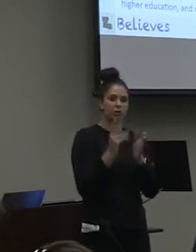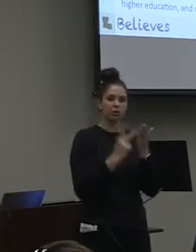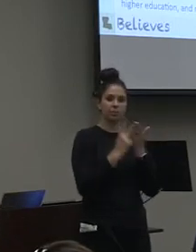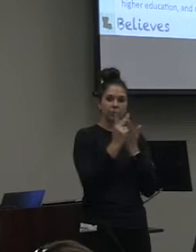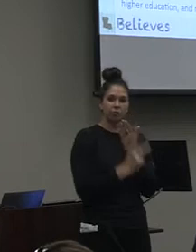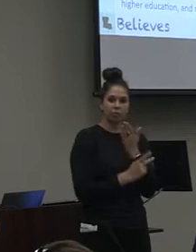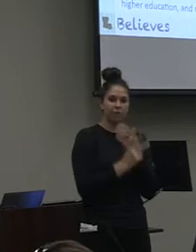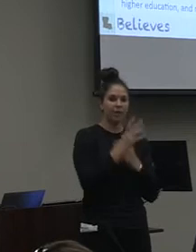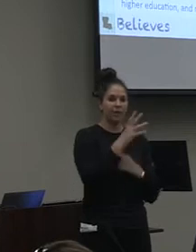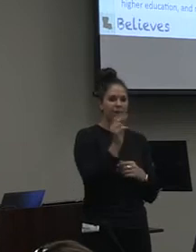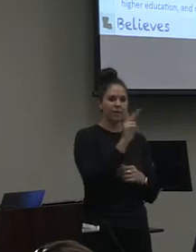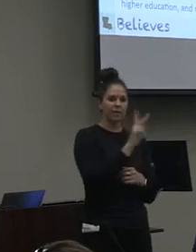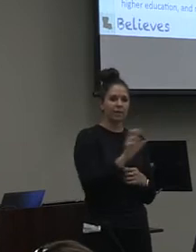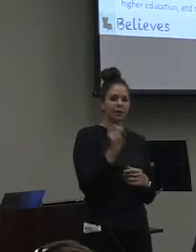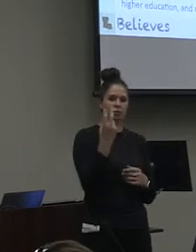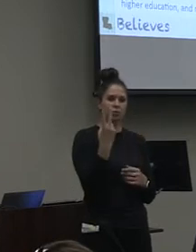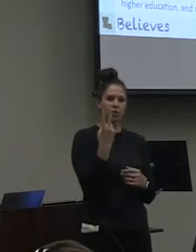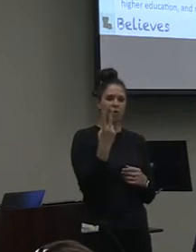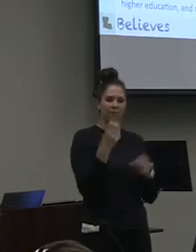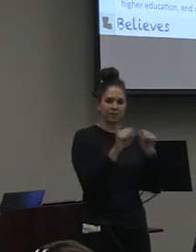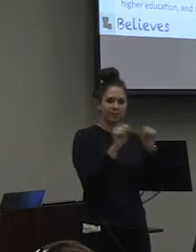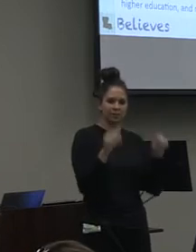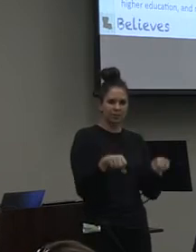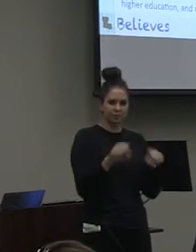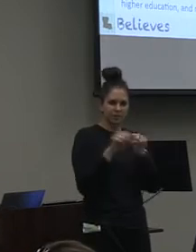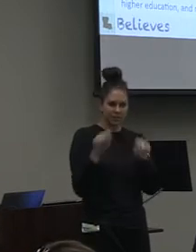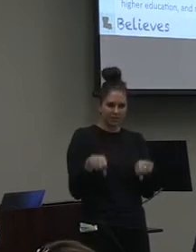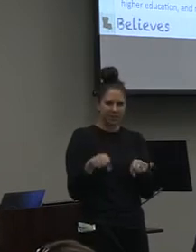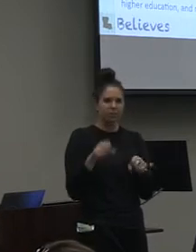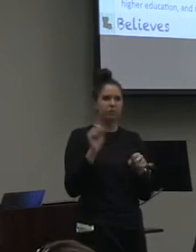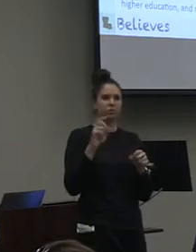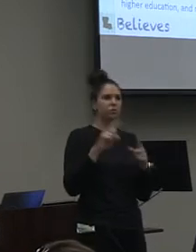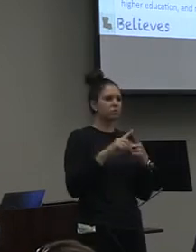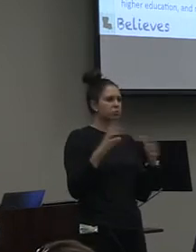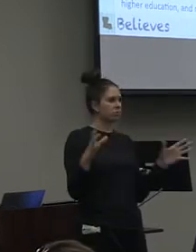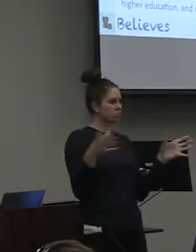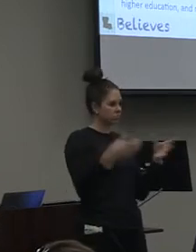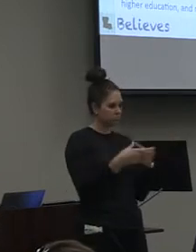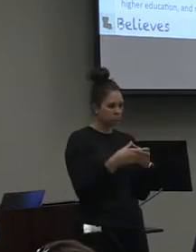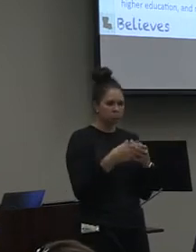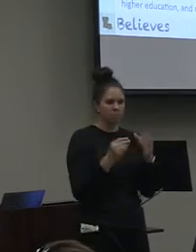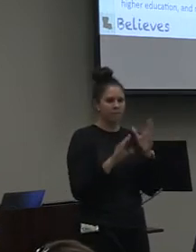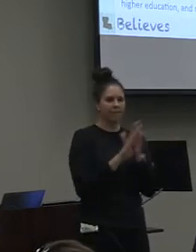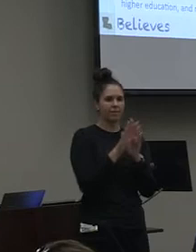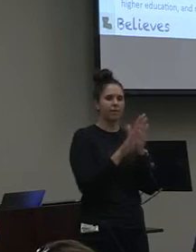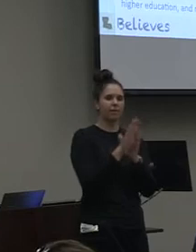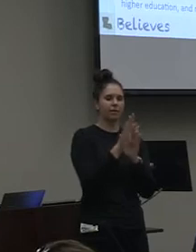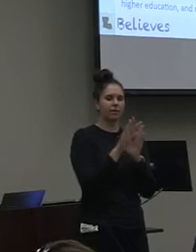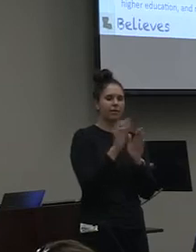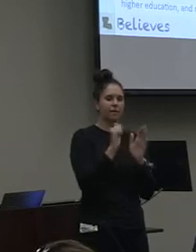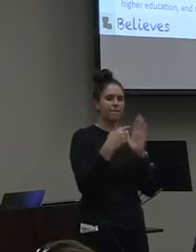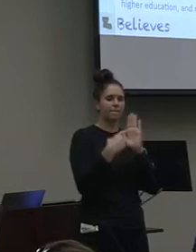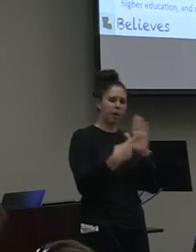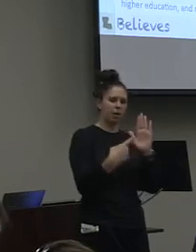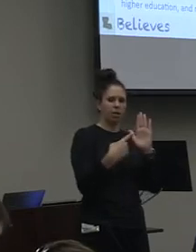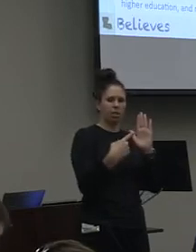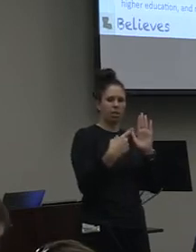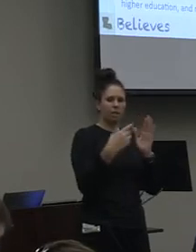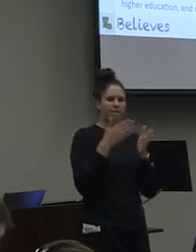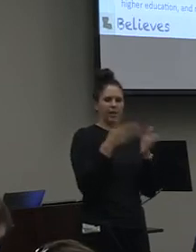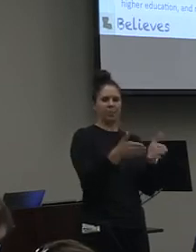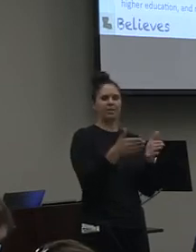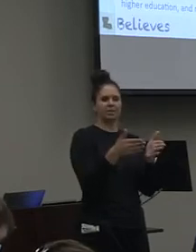programs and our K-12 systems to come together to develop a model methods